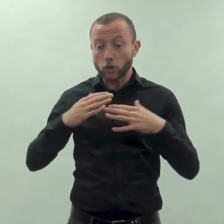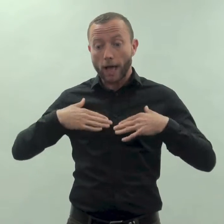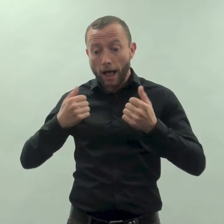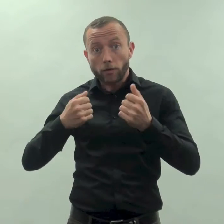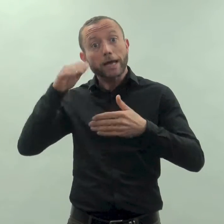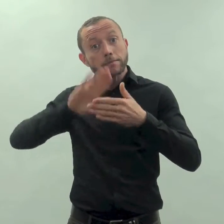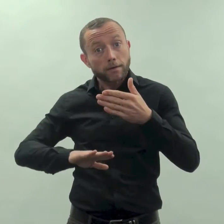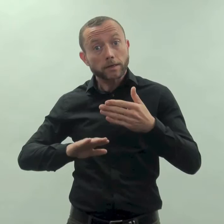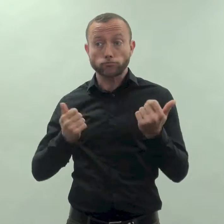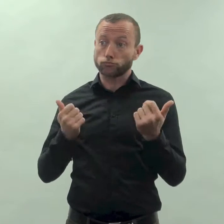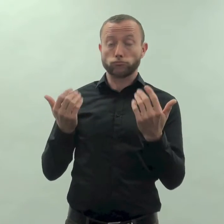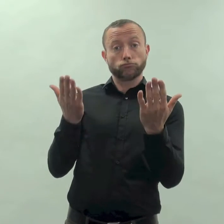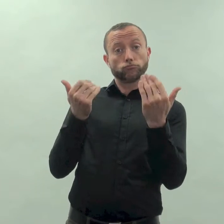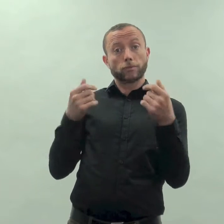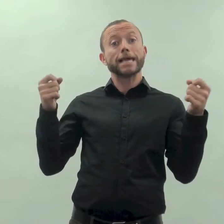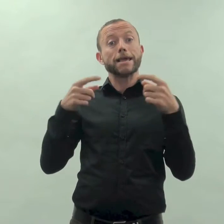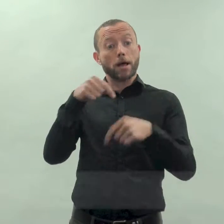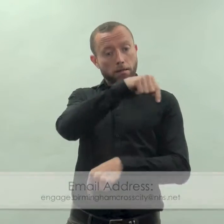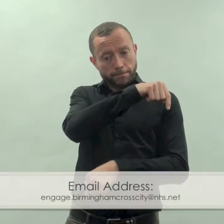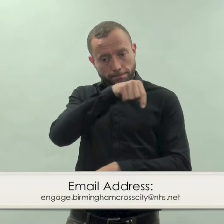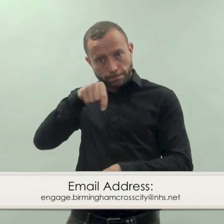health conditions or healthcare, please email us